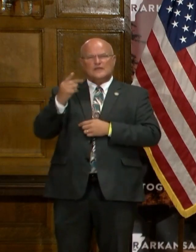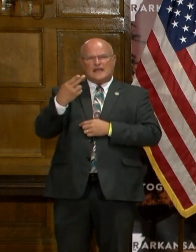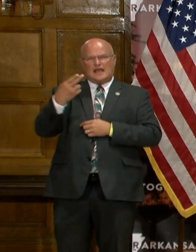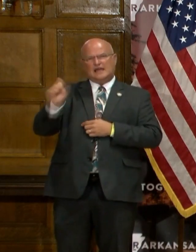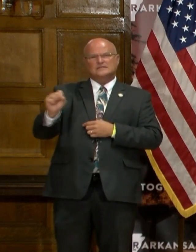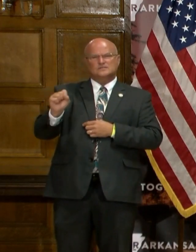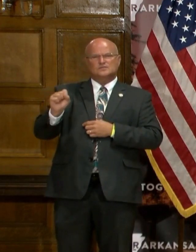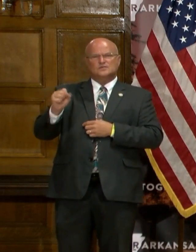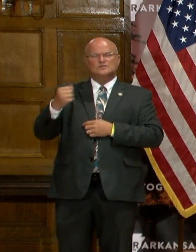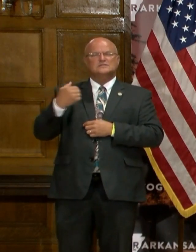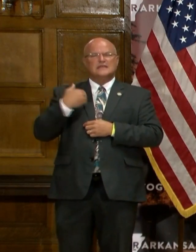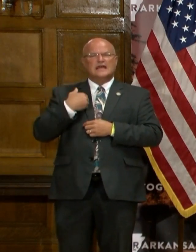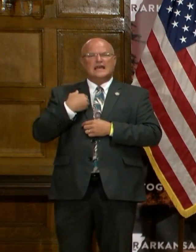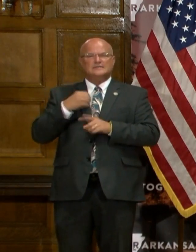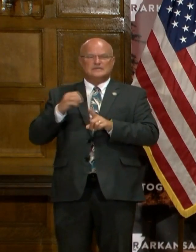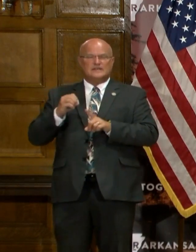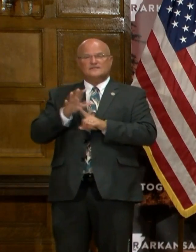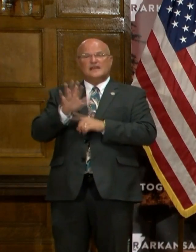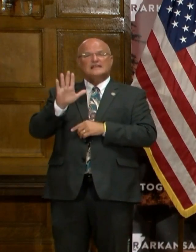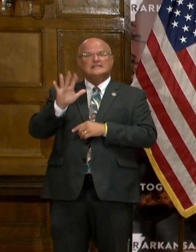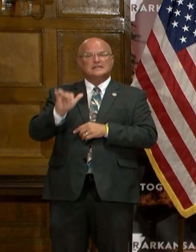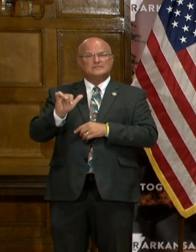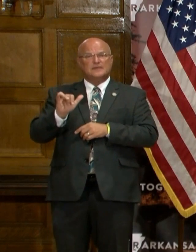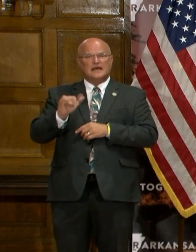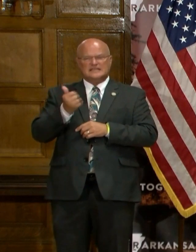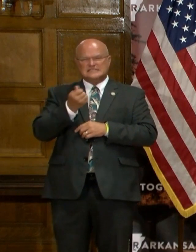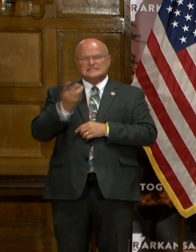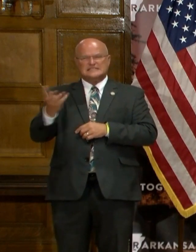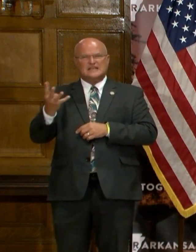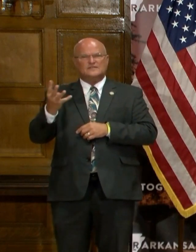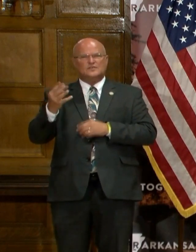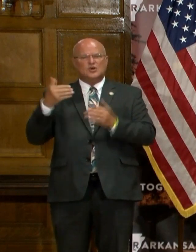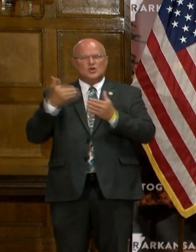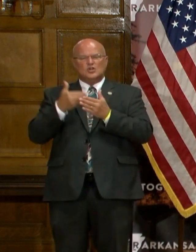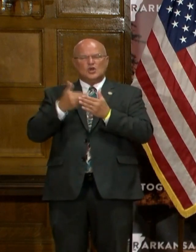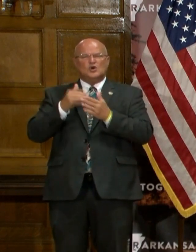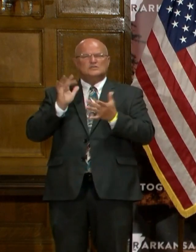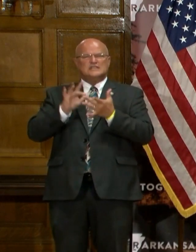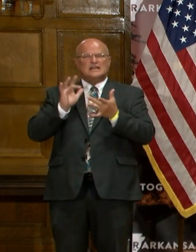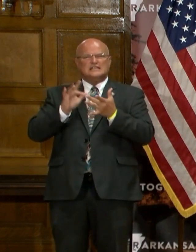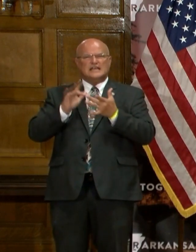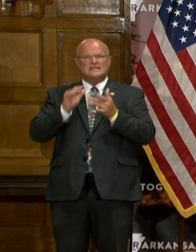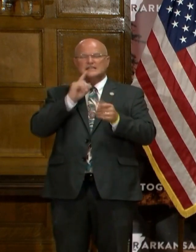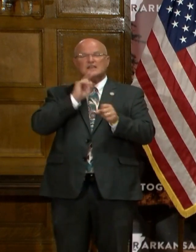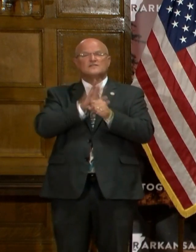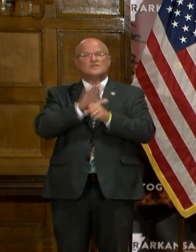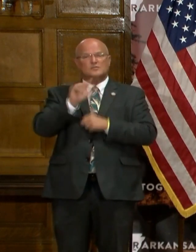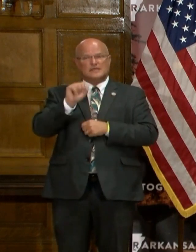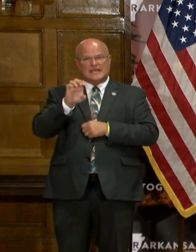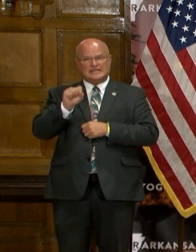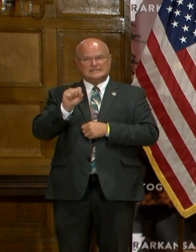schools has been affected by a number of close contacts to some confirmed cases. So I think this just speaks